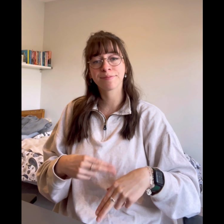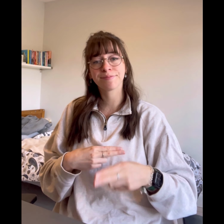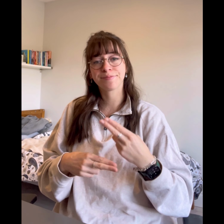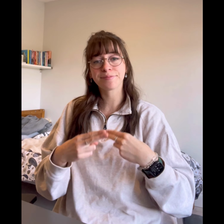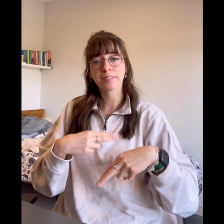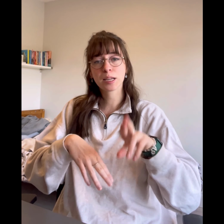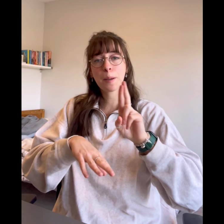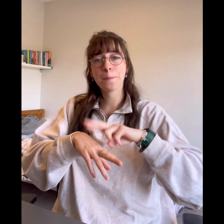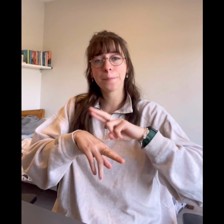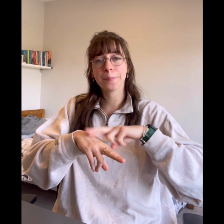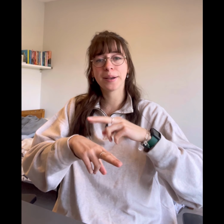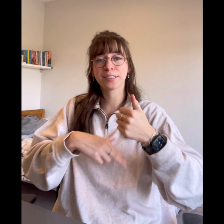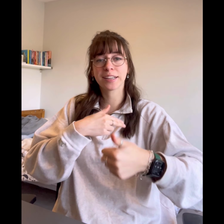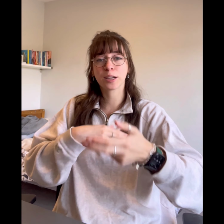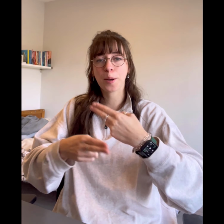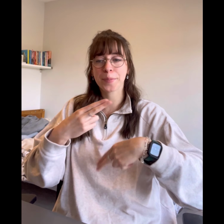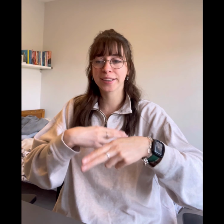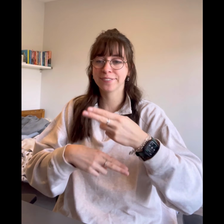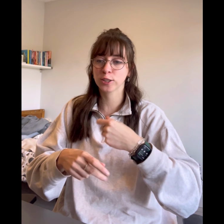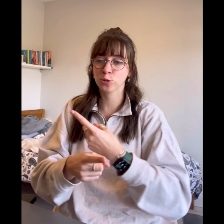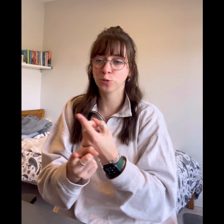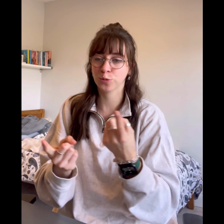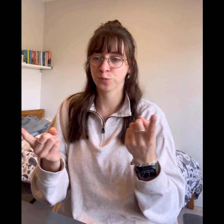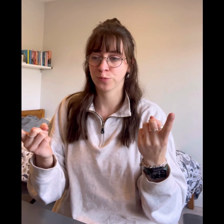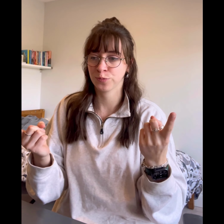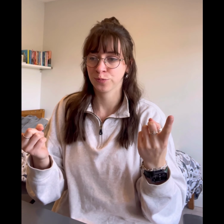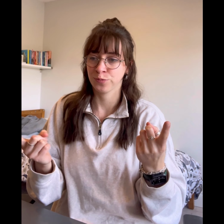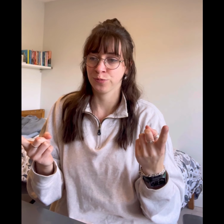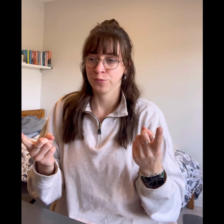coming, better days are coming for you.